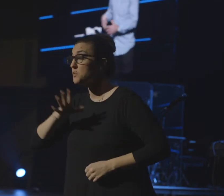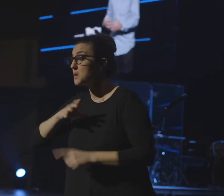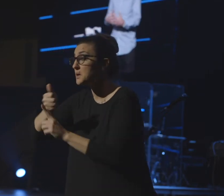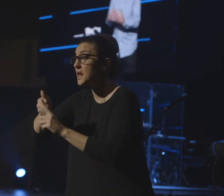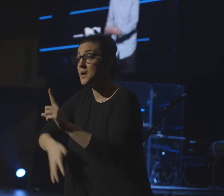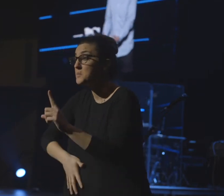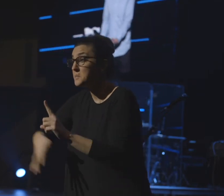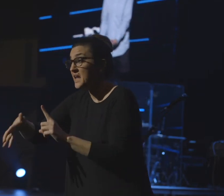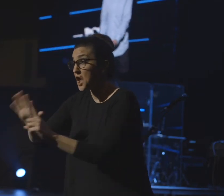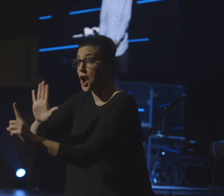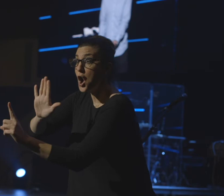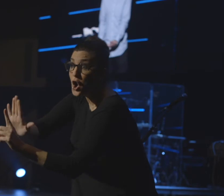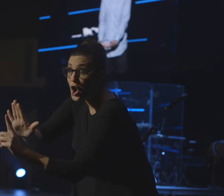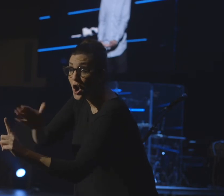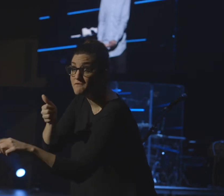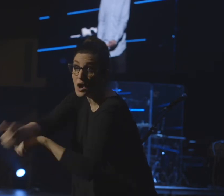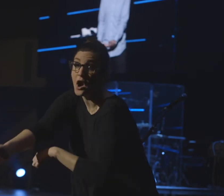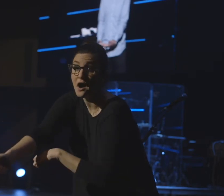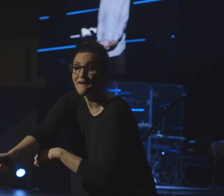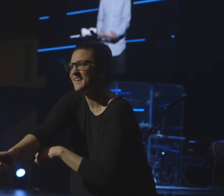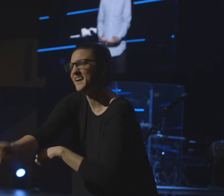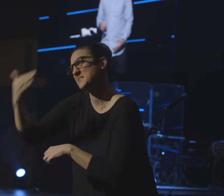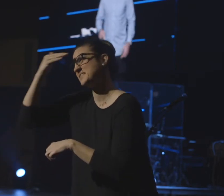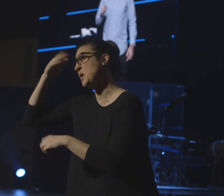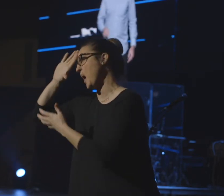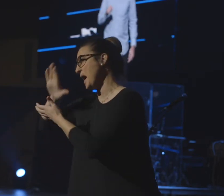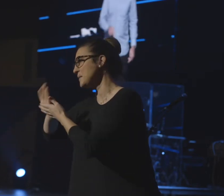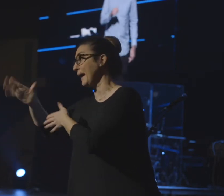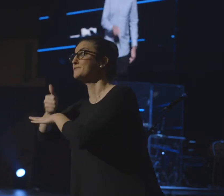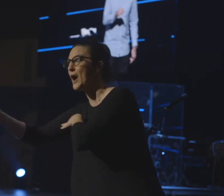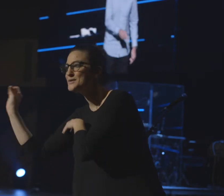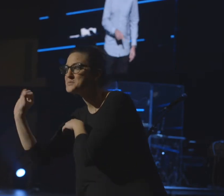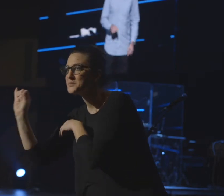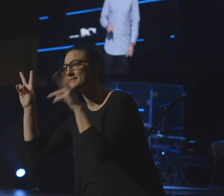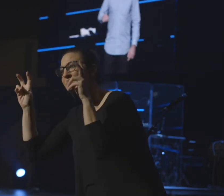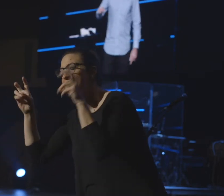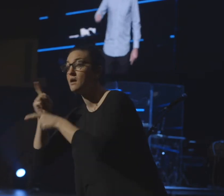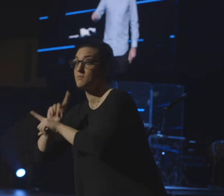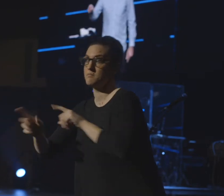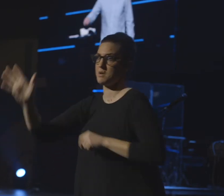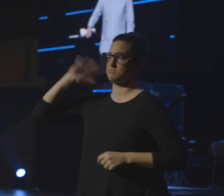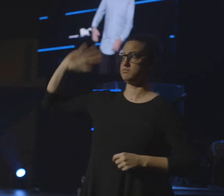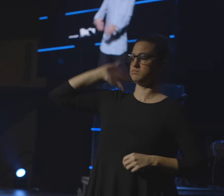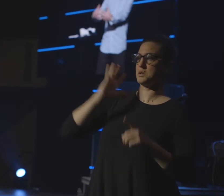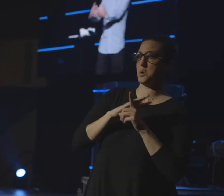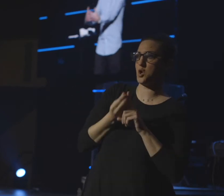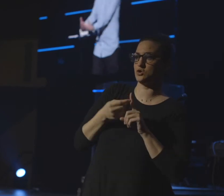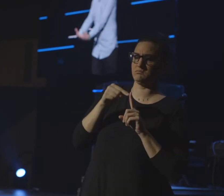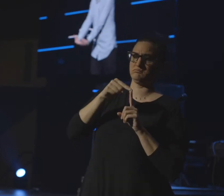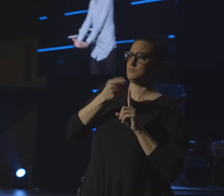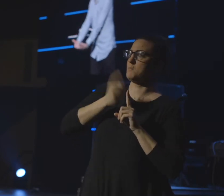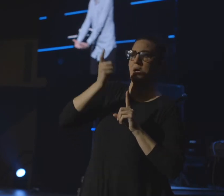culture, automatically, it's her fault. All right, Sarah had borne him no children. You wouldn't have bothered offering